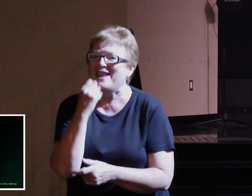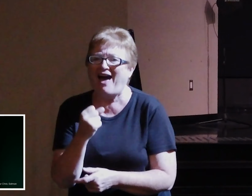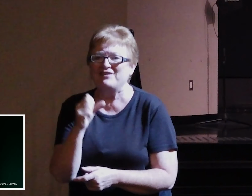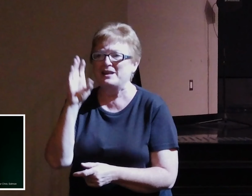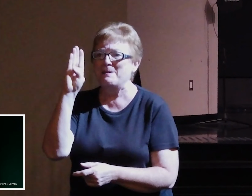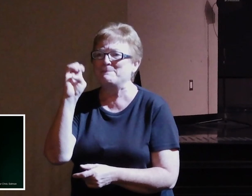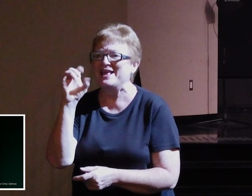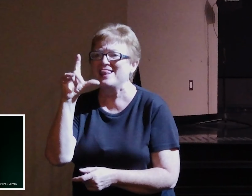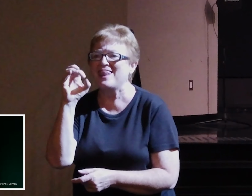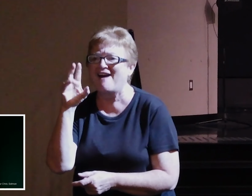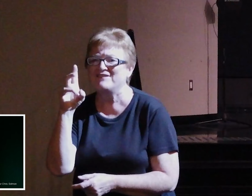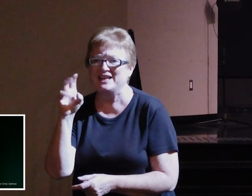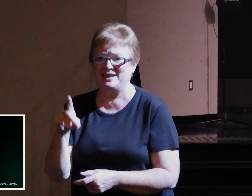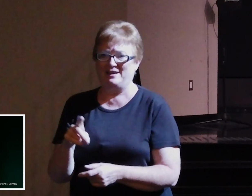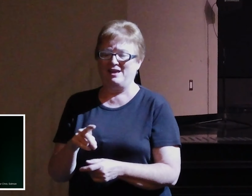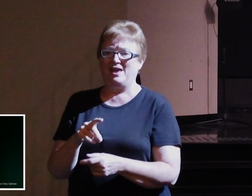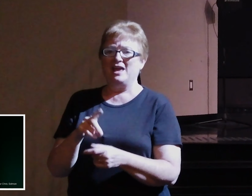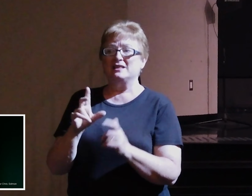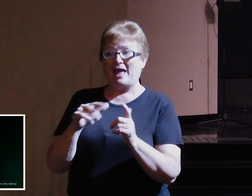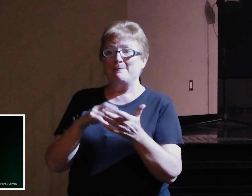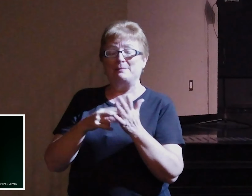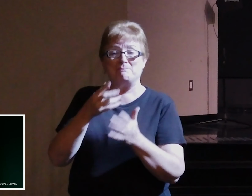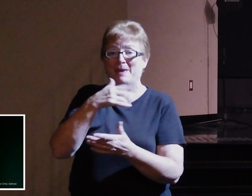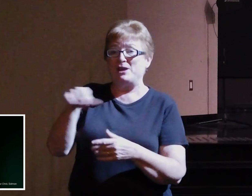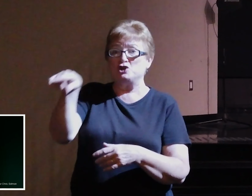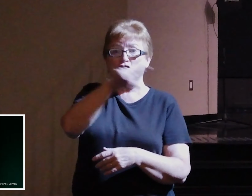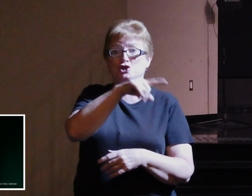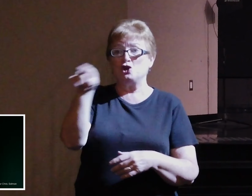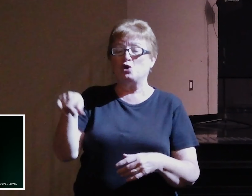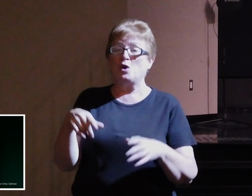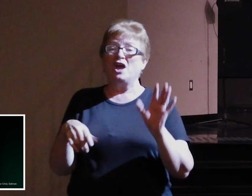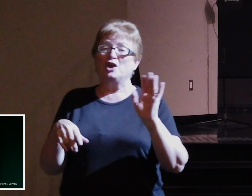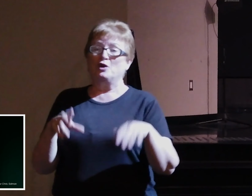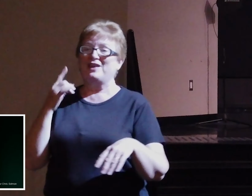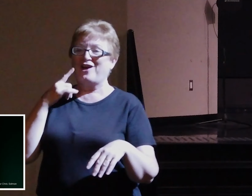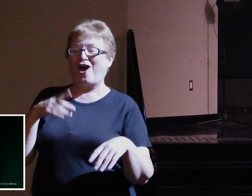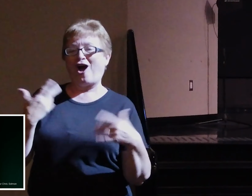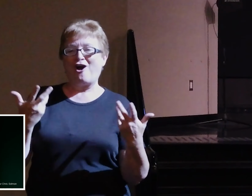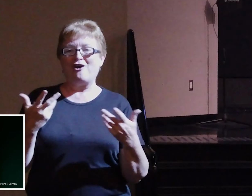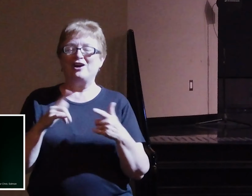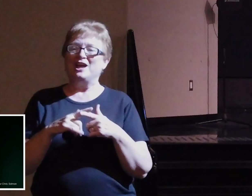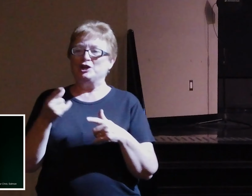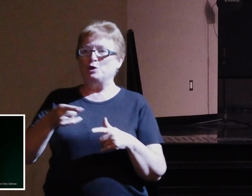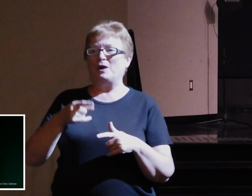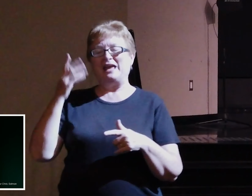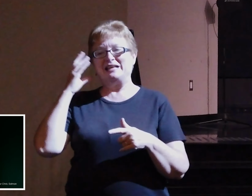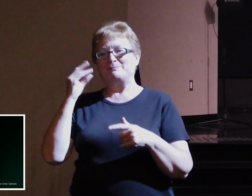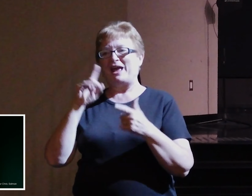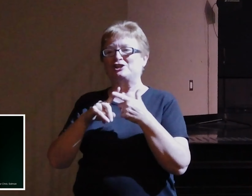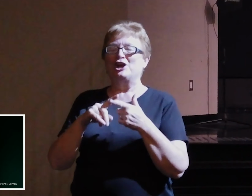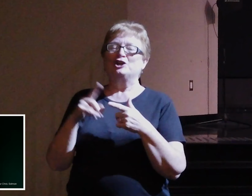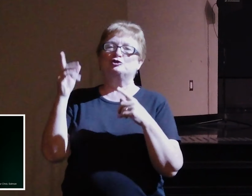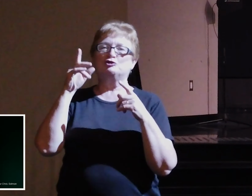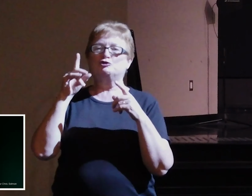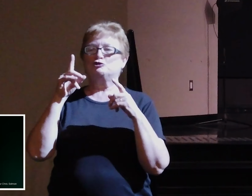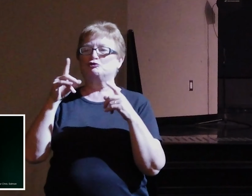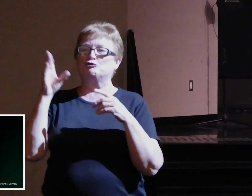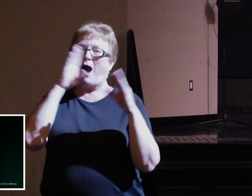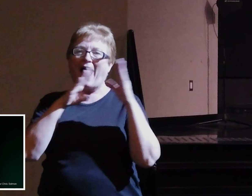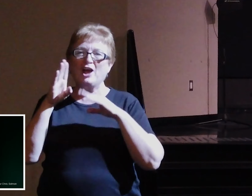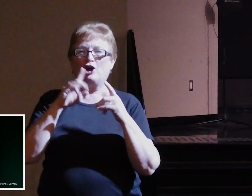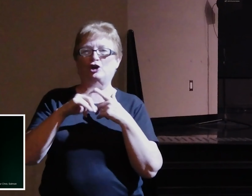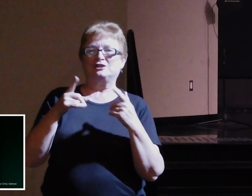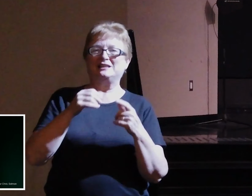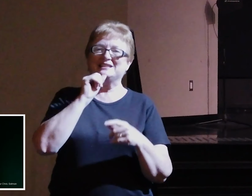believed that well. Maybe it's one thing to be told on Sunday morning, hey, expect trials, expect suffering. But then when you actually